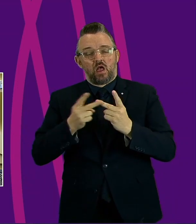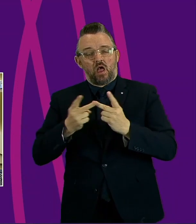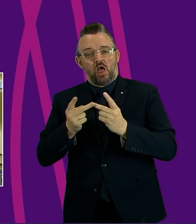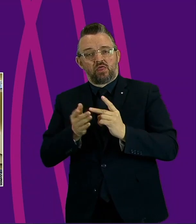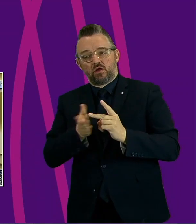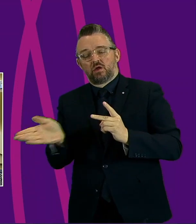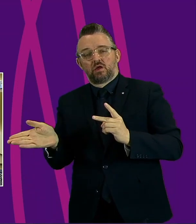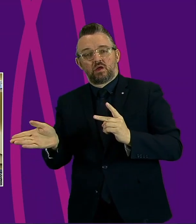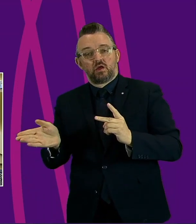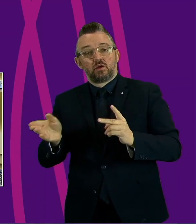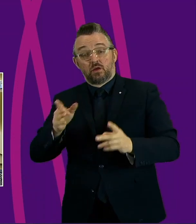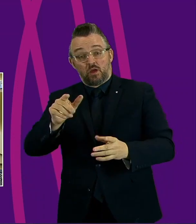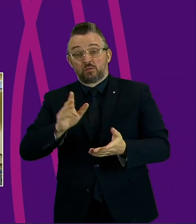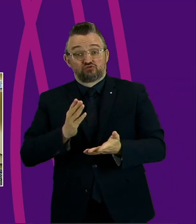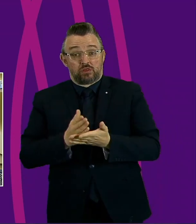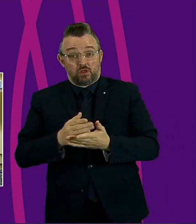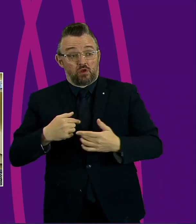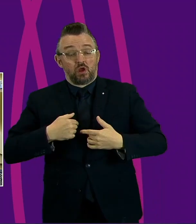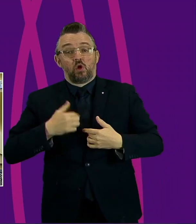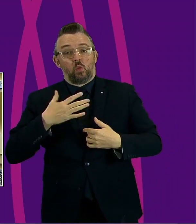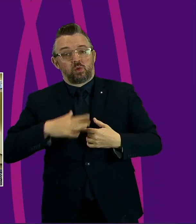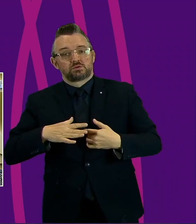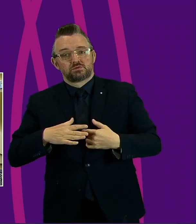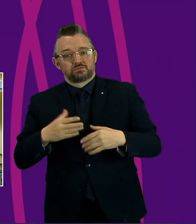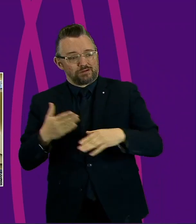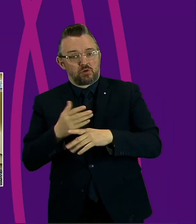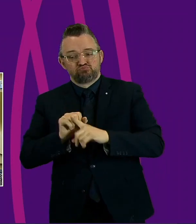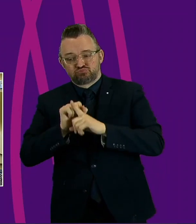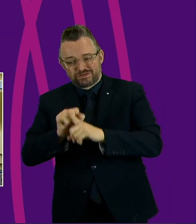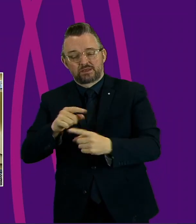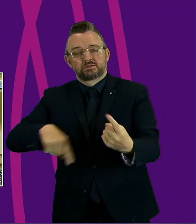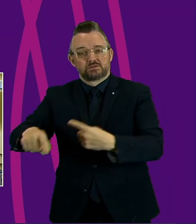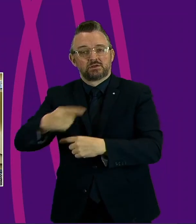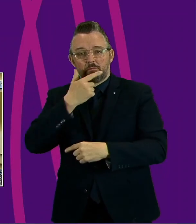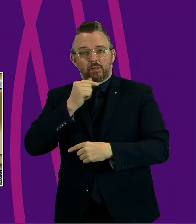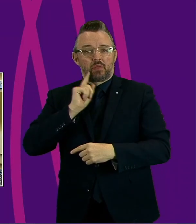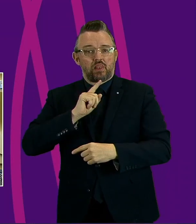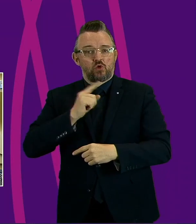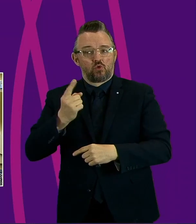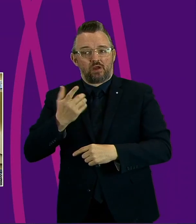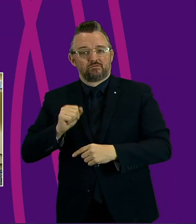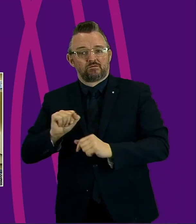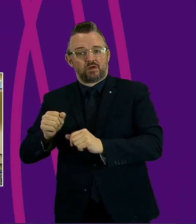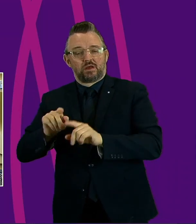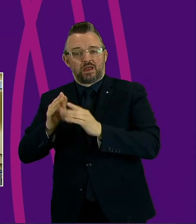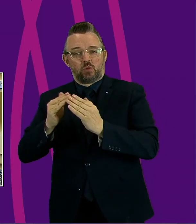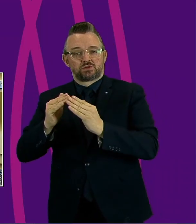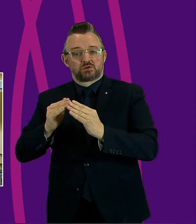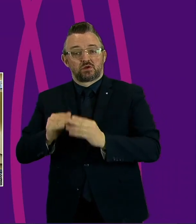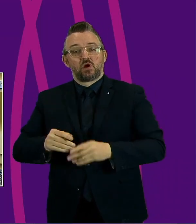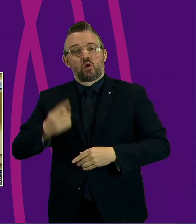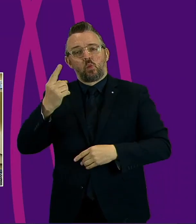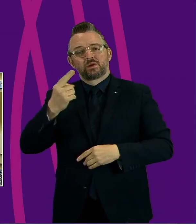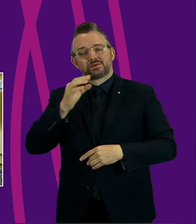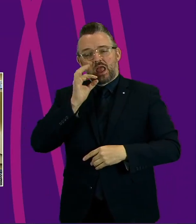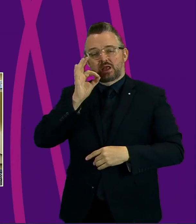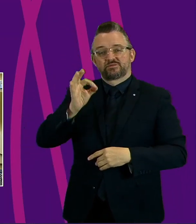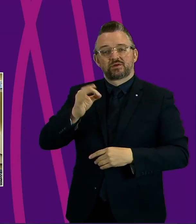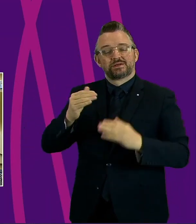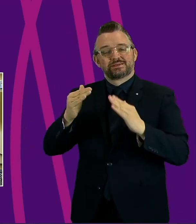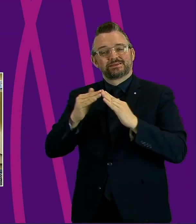mean we are not determined to take actions to protect tenants. Just on a couple of the points, one of the amendments called for a tenants fund. We